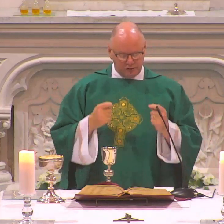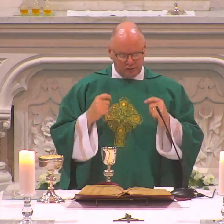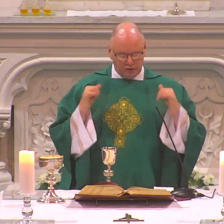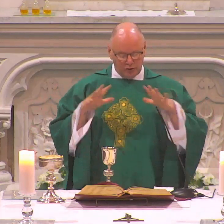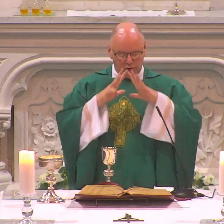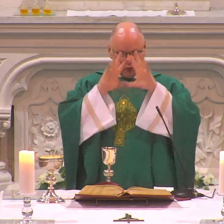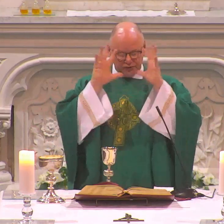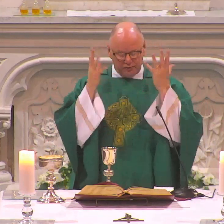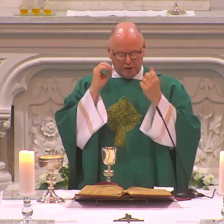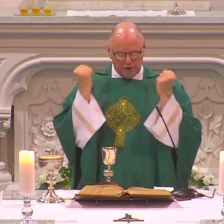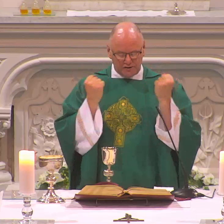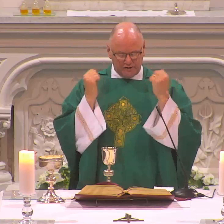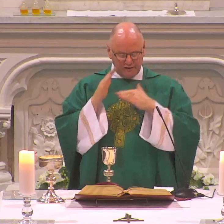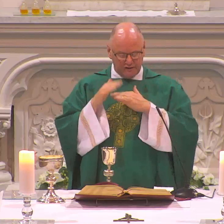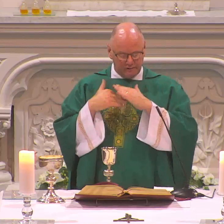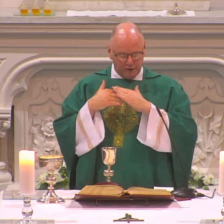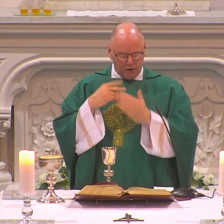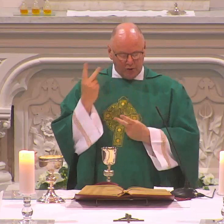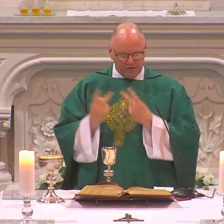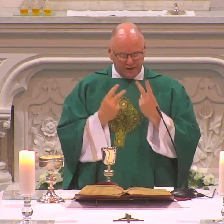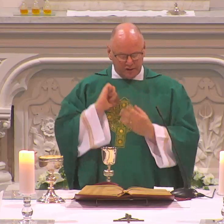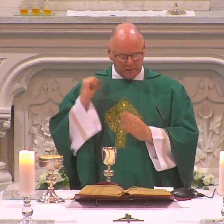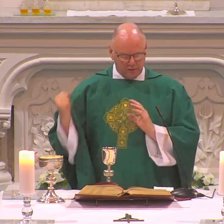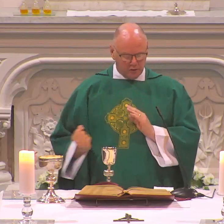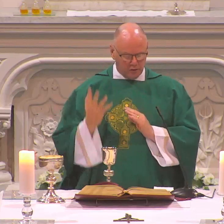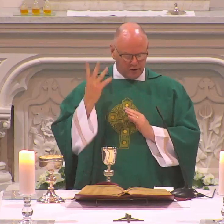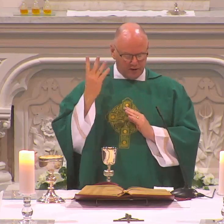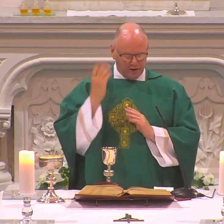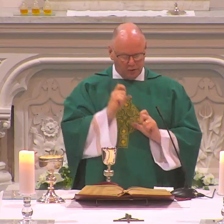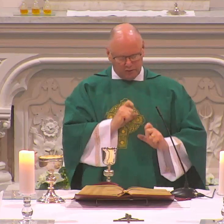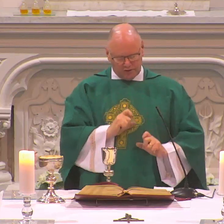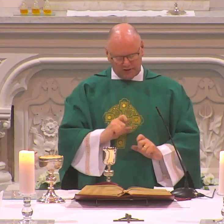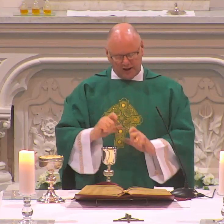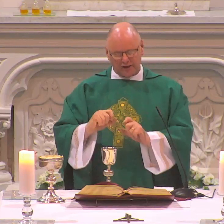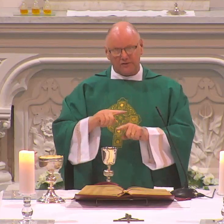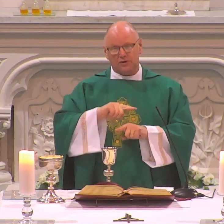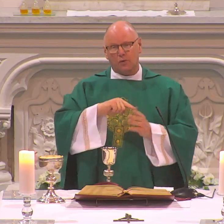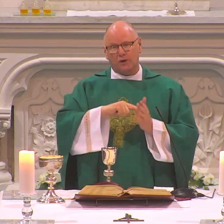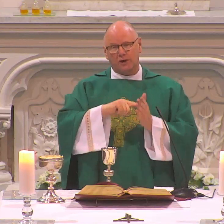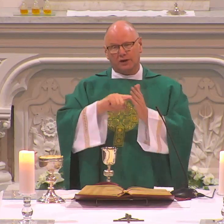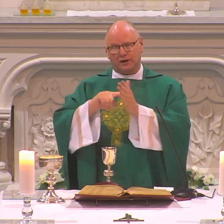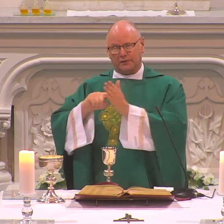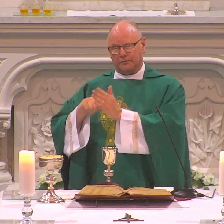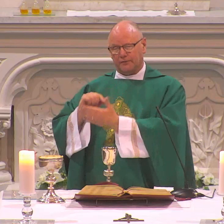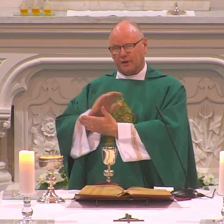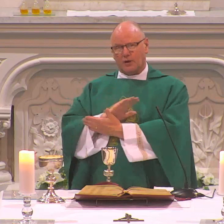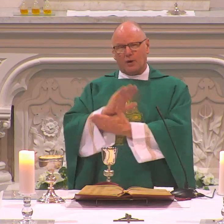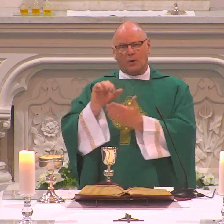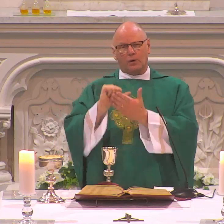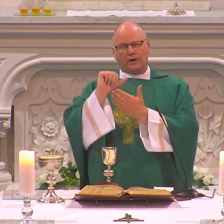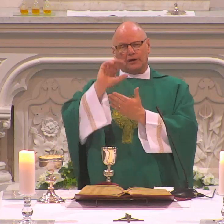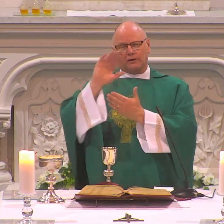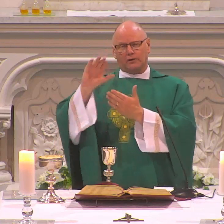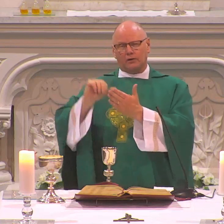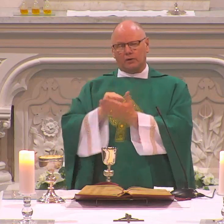and with all the hosts and powers of heaven, we sing the hymn of your glory, without end we acclaim.